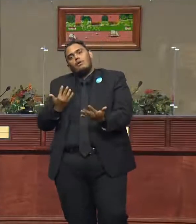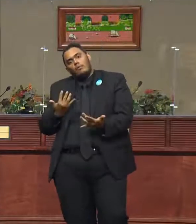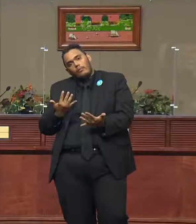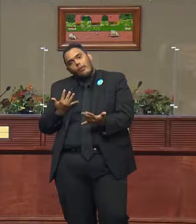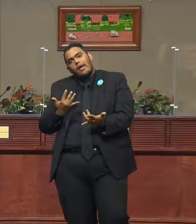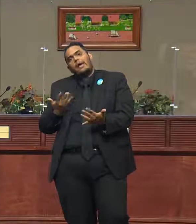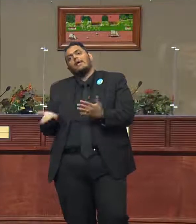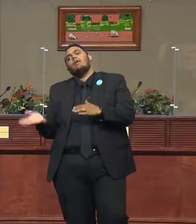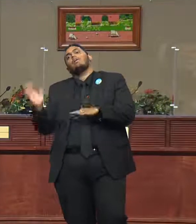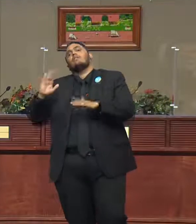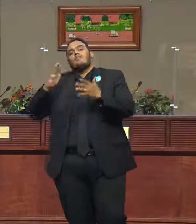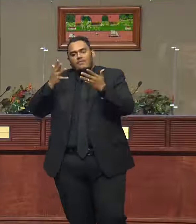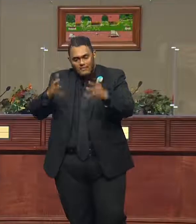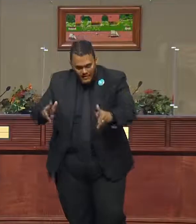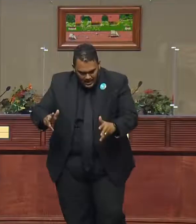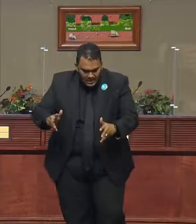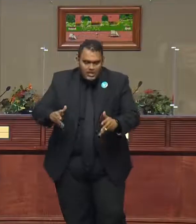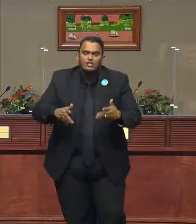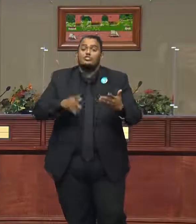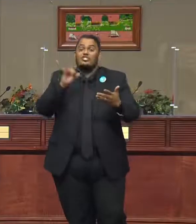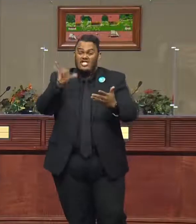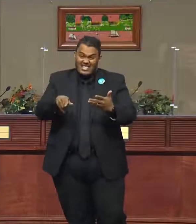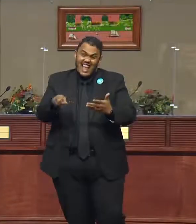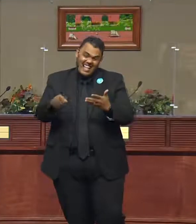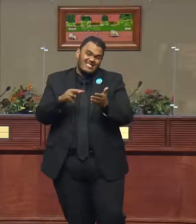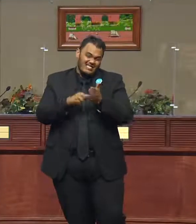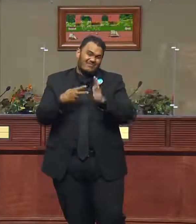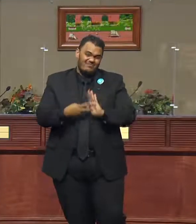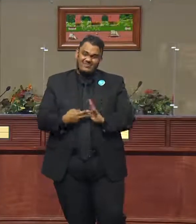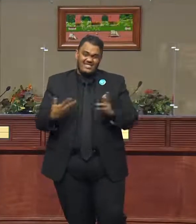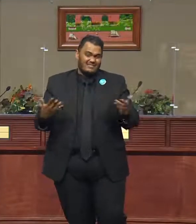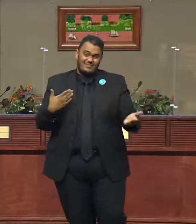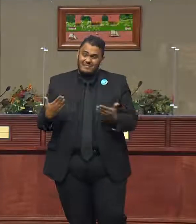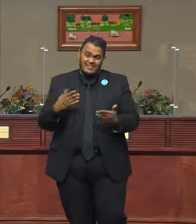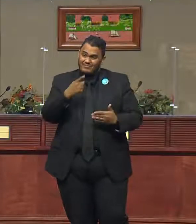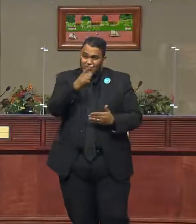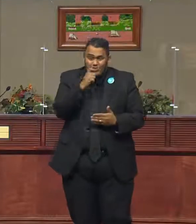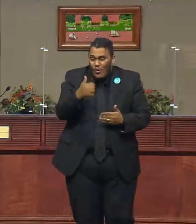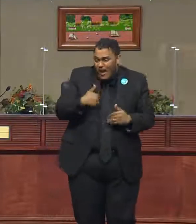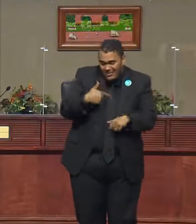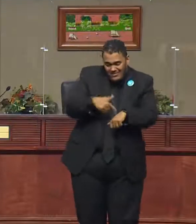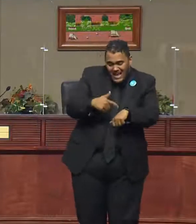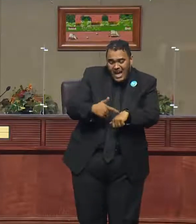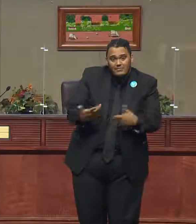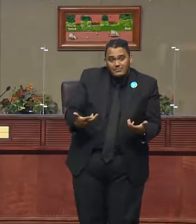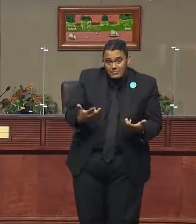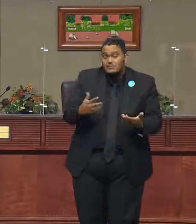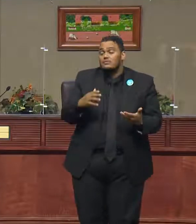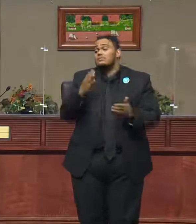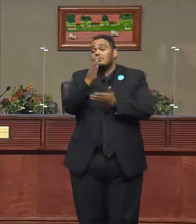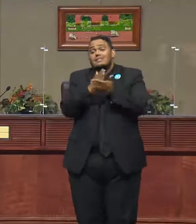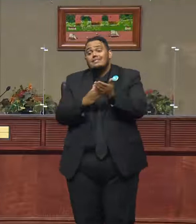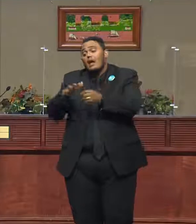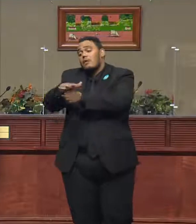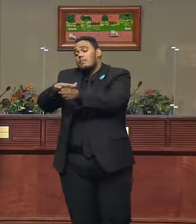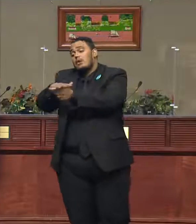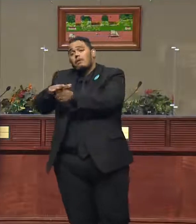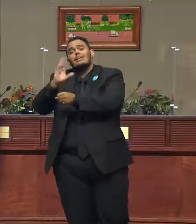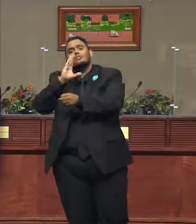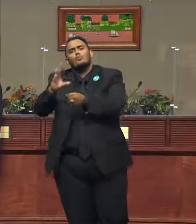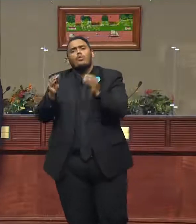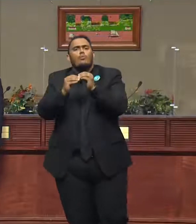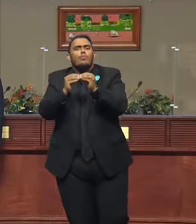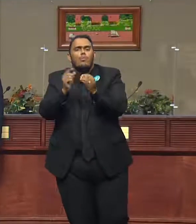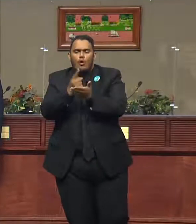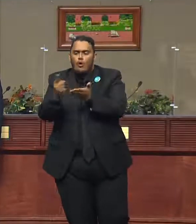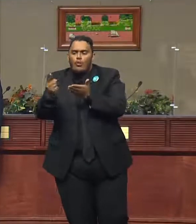why we may slide into night shift in some areas some days if we need to try with that, do more weekend events, and